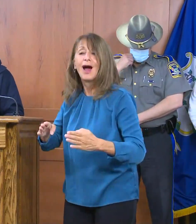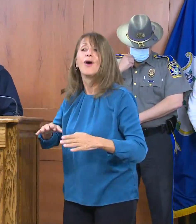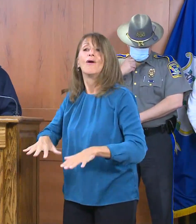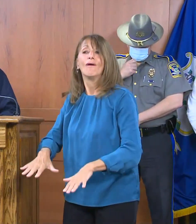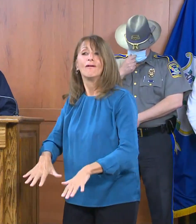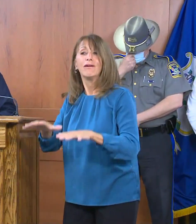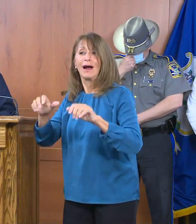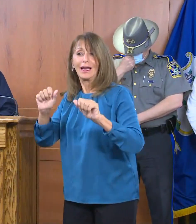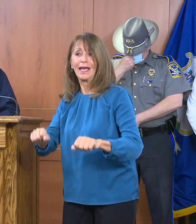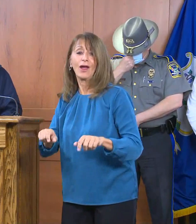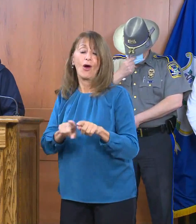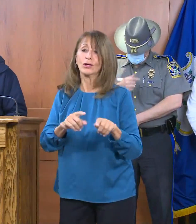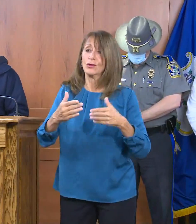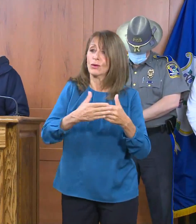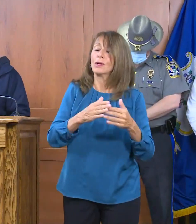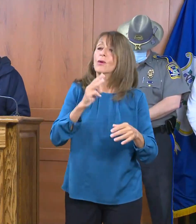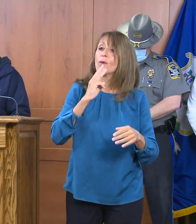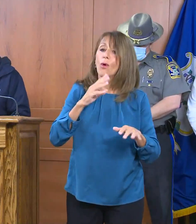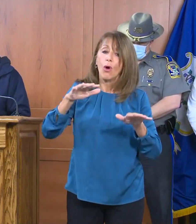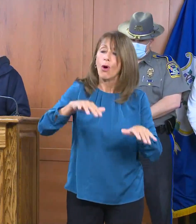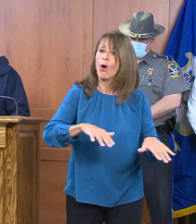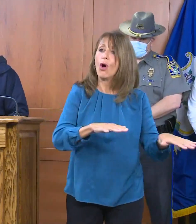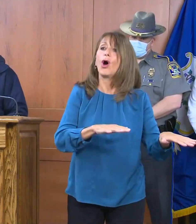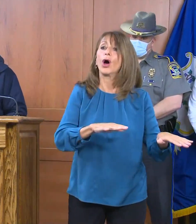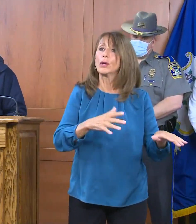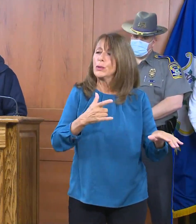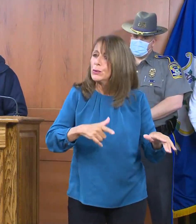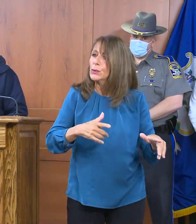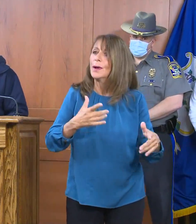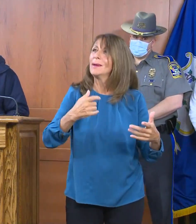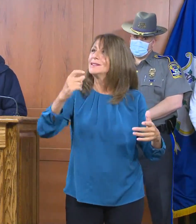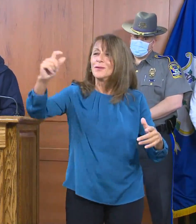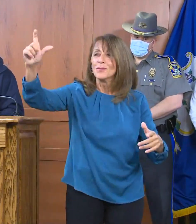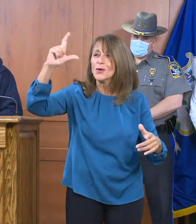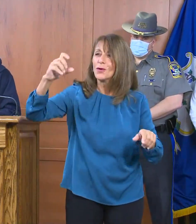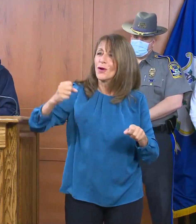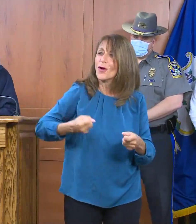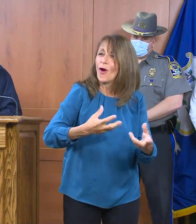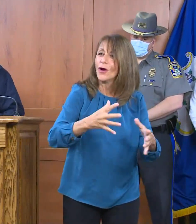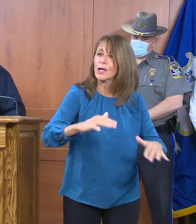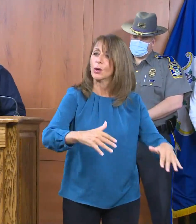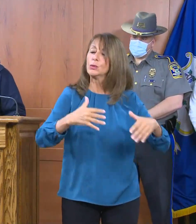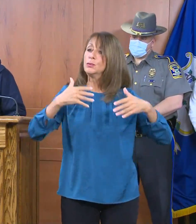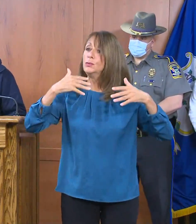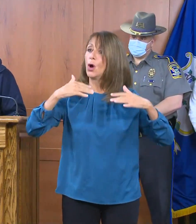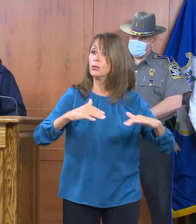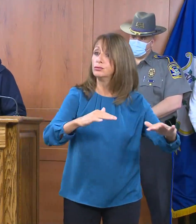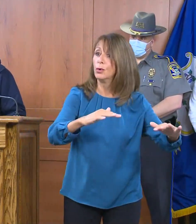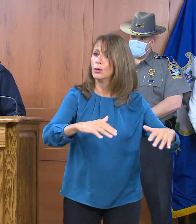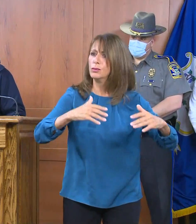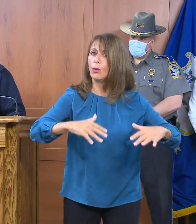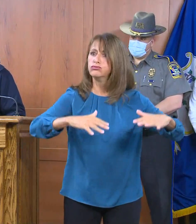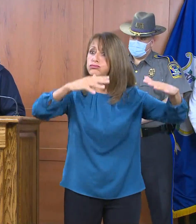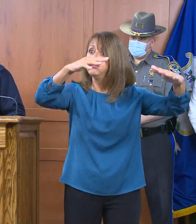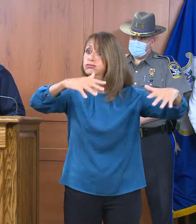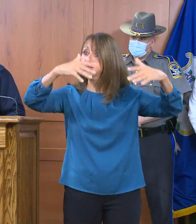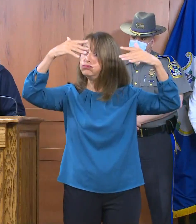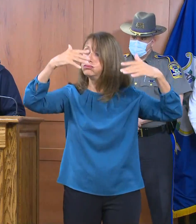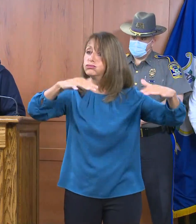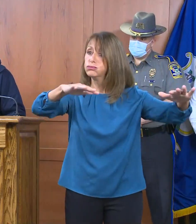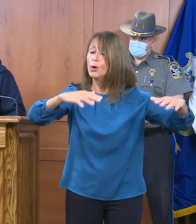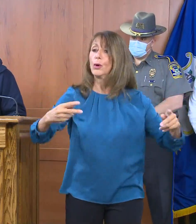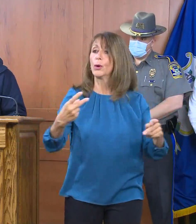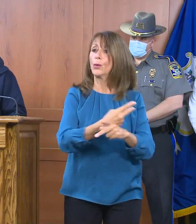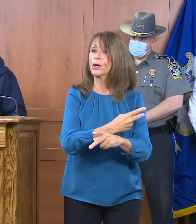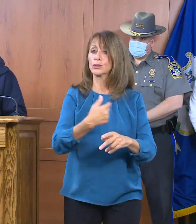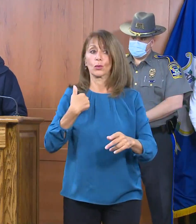tides, as I said yesterday, due to the full moon. So we're following the flooding possibilities very carefully and